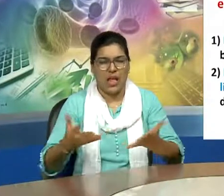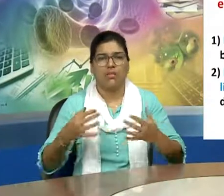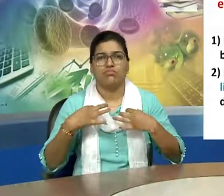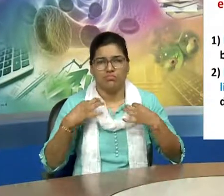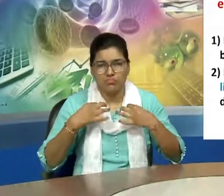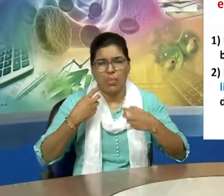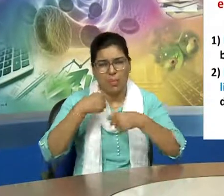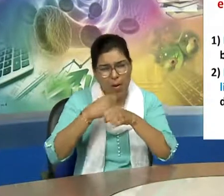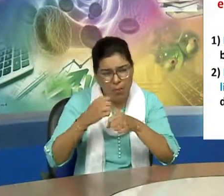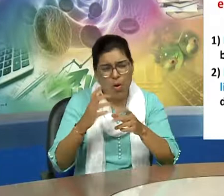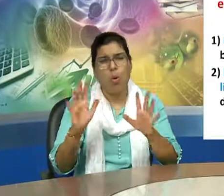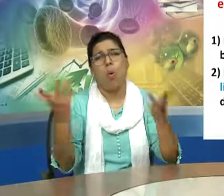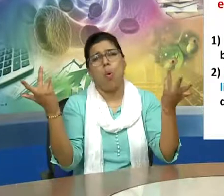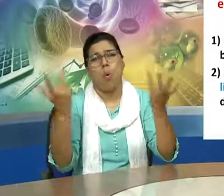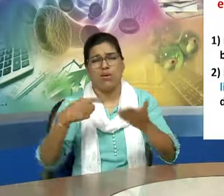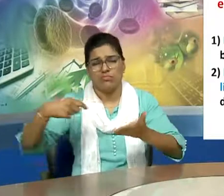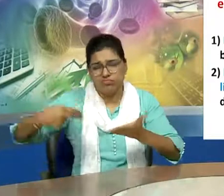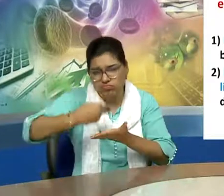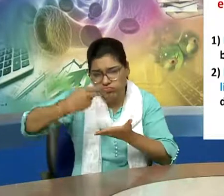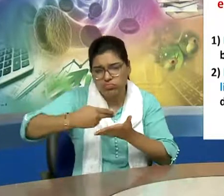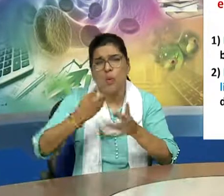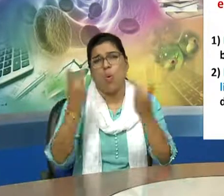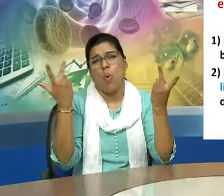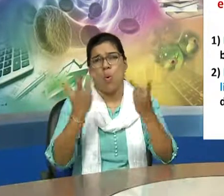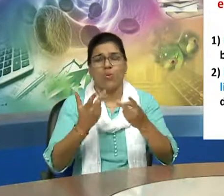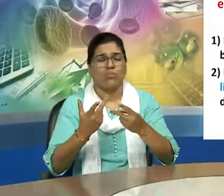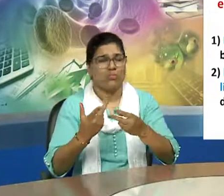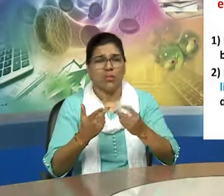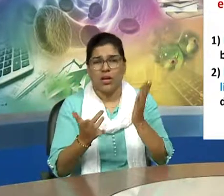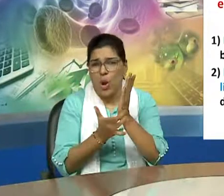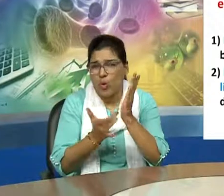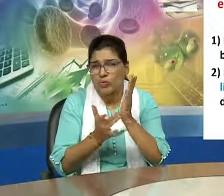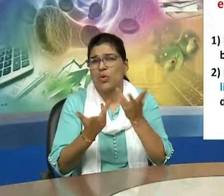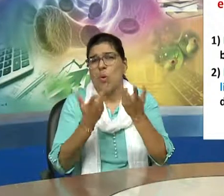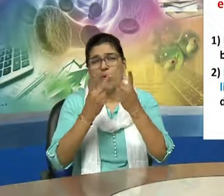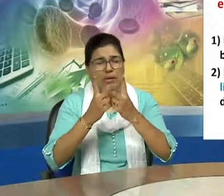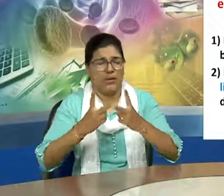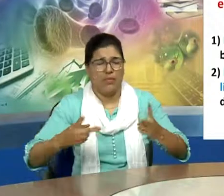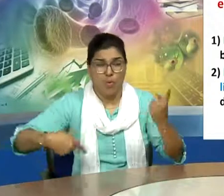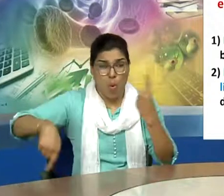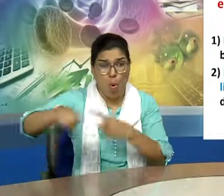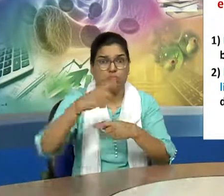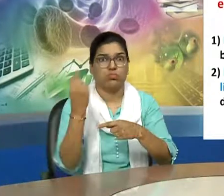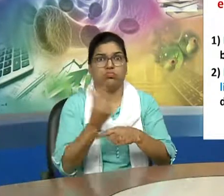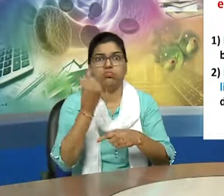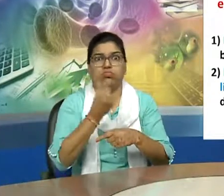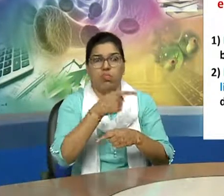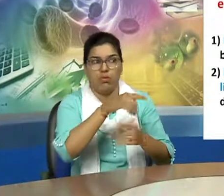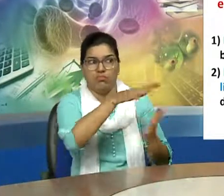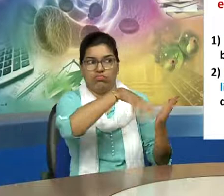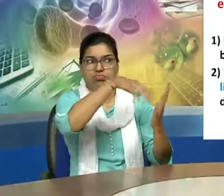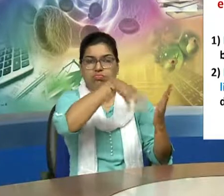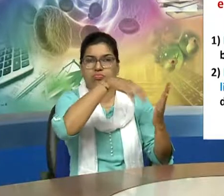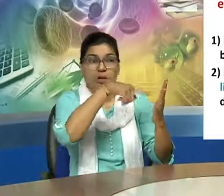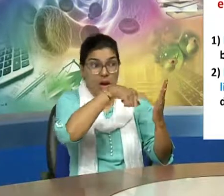All those materials are all those things which we use. Like there are so many things